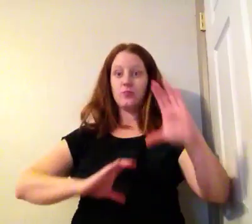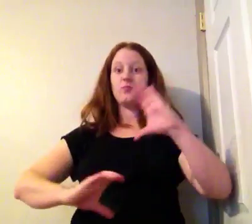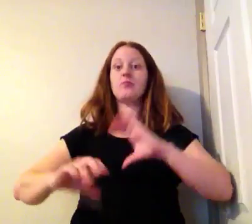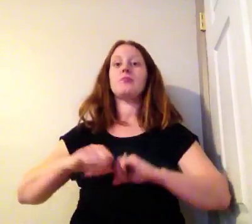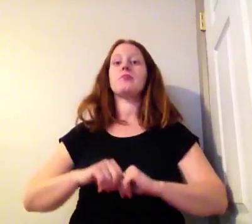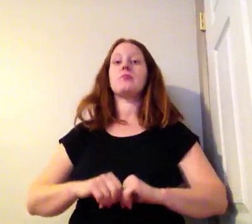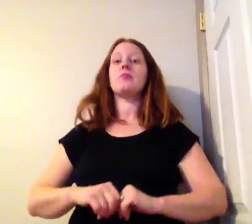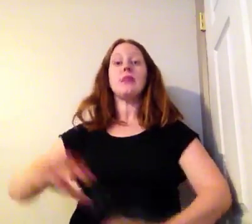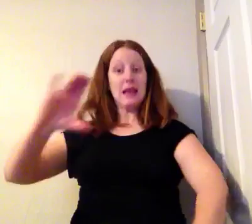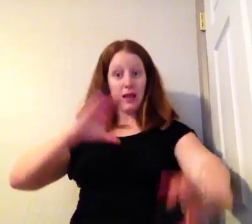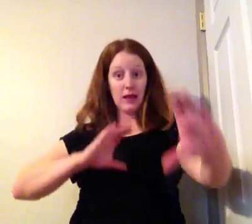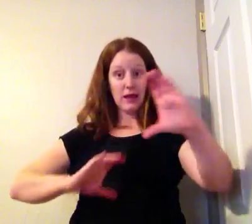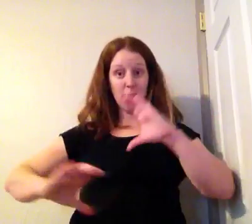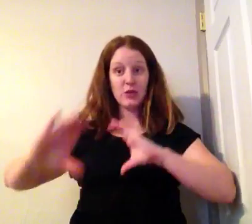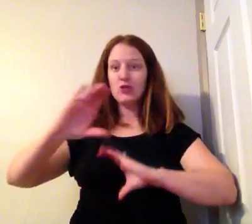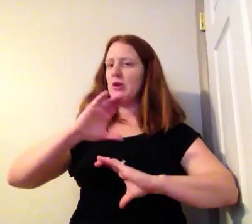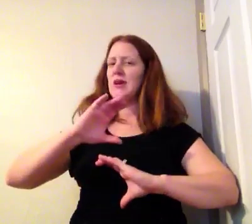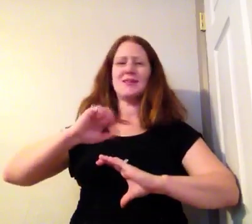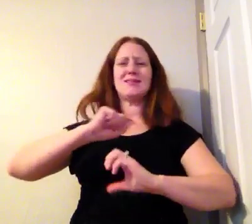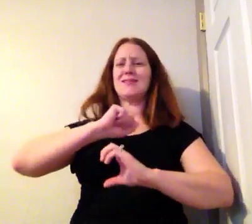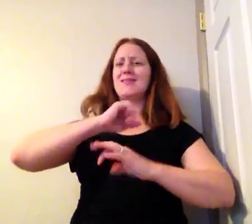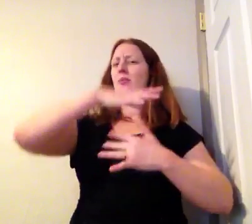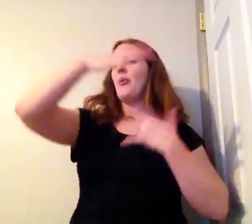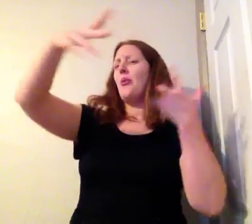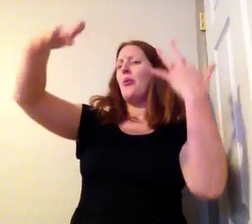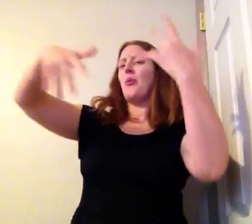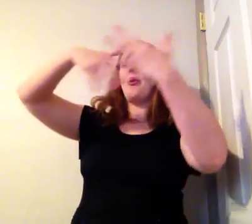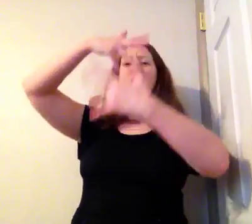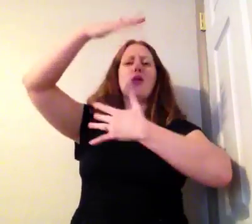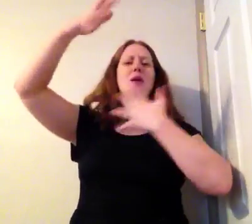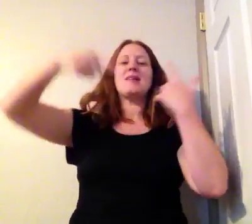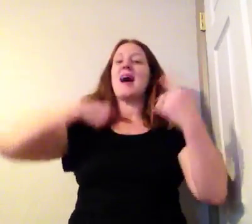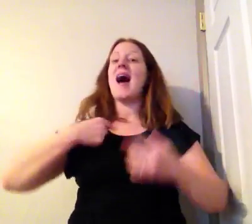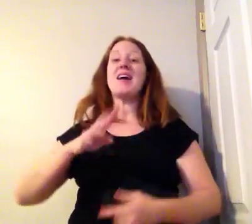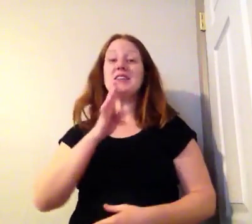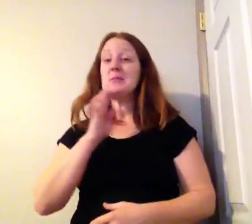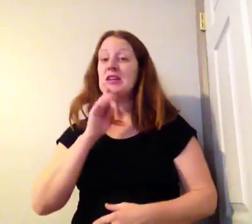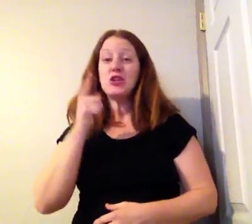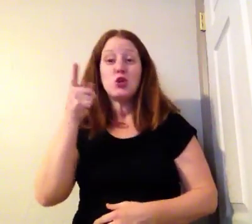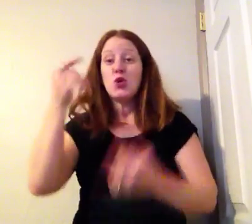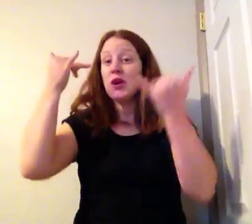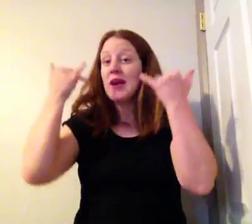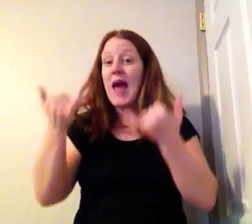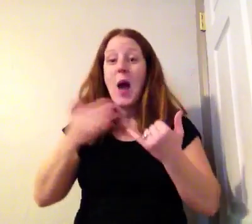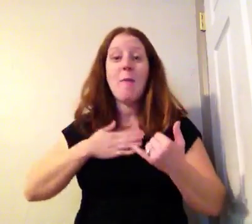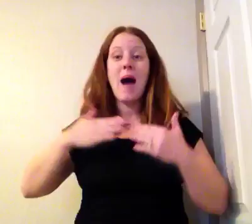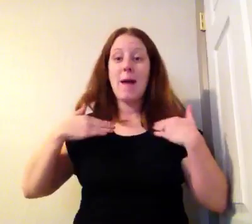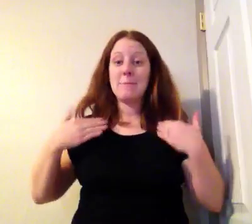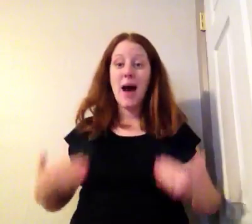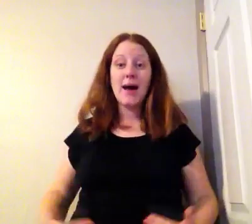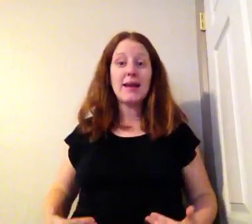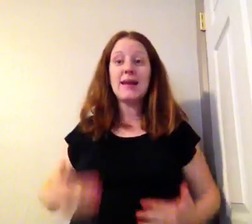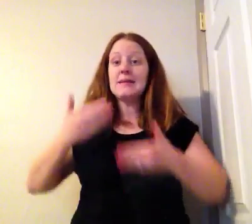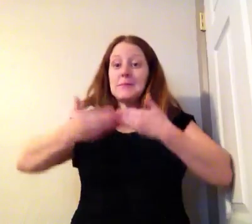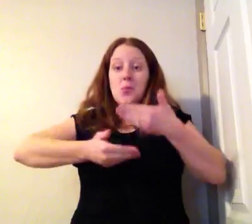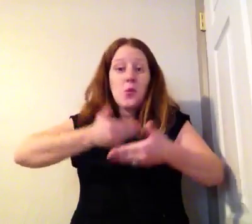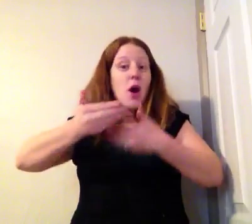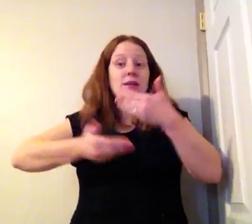Chemistry is everywhere. As I speak to you, my body processes or does many